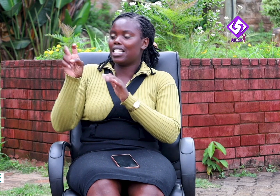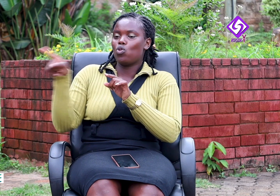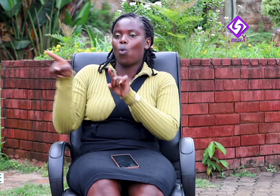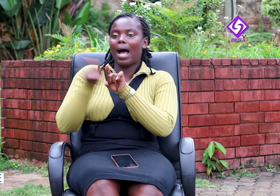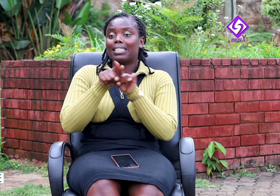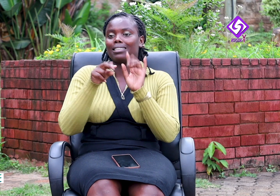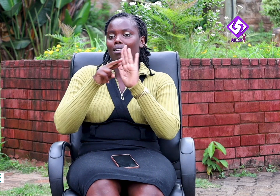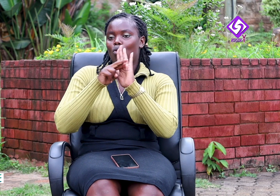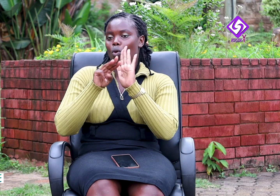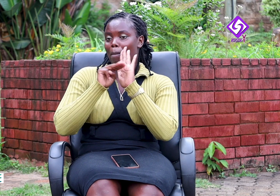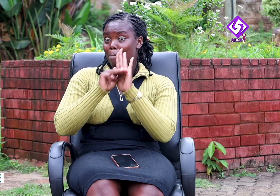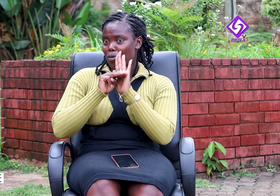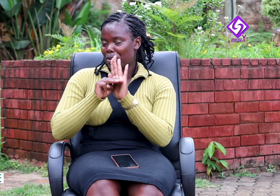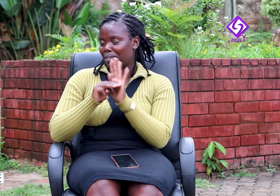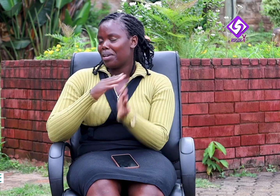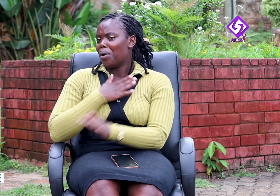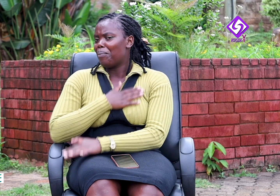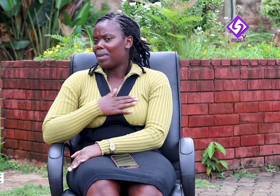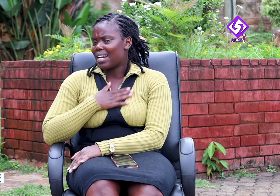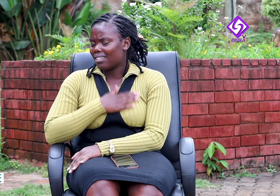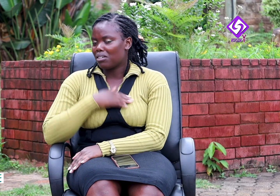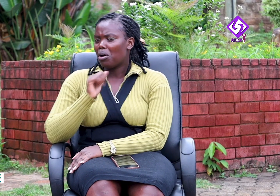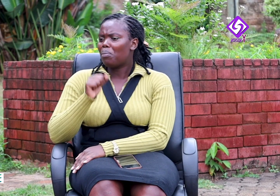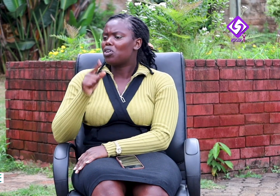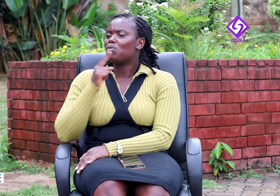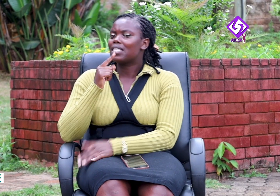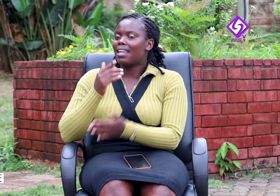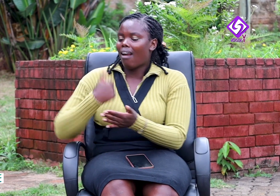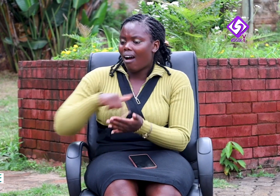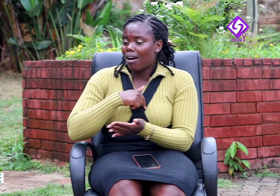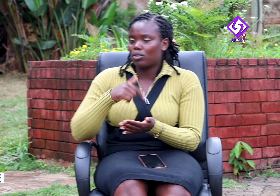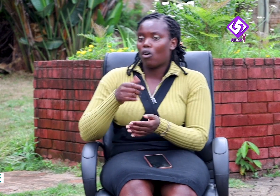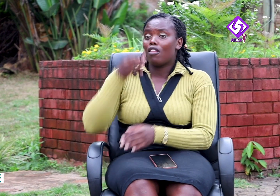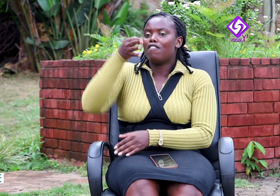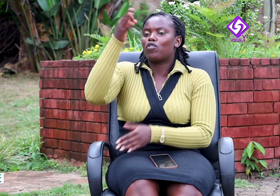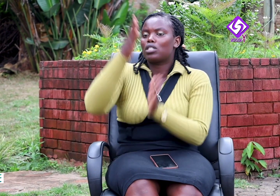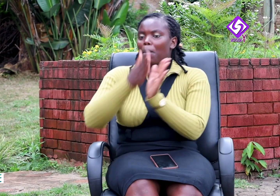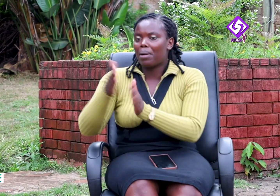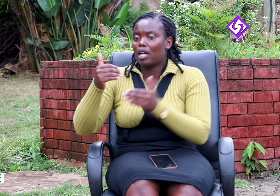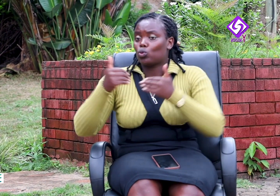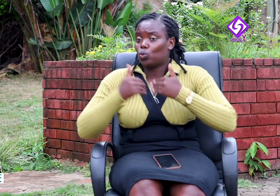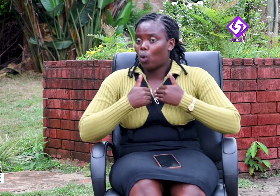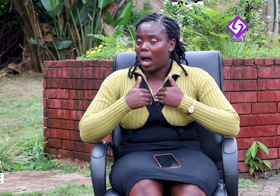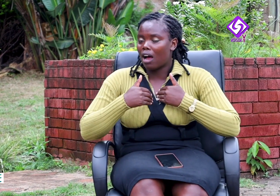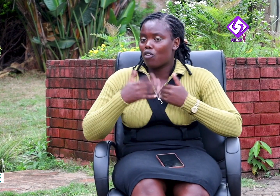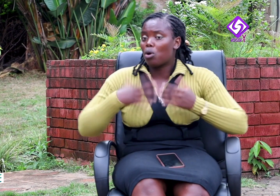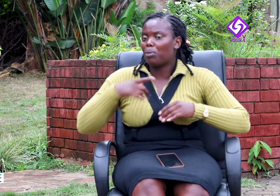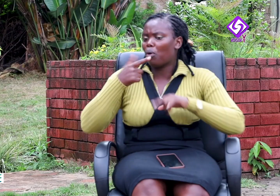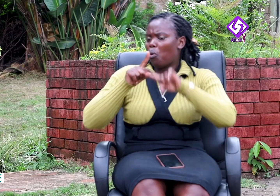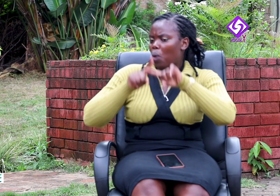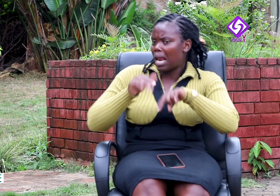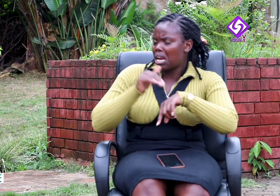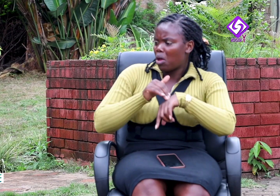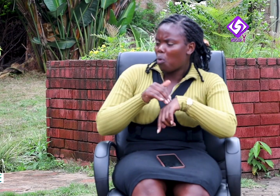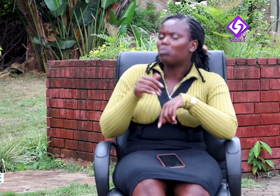from you as an organization and as you as an individual in being a role model? And which